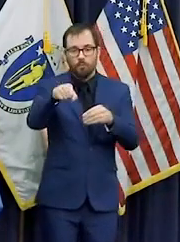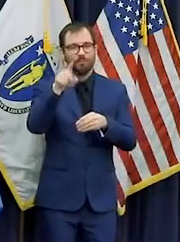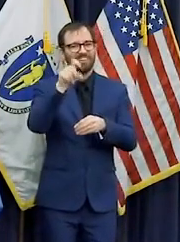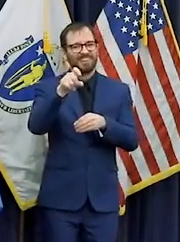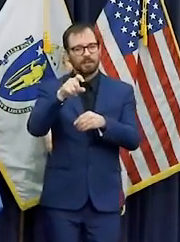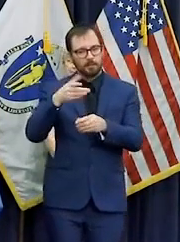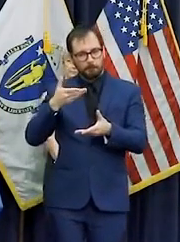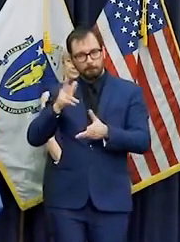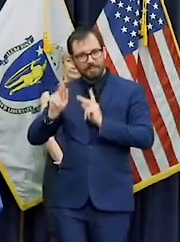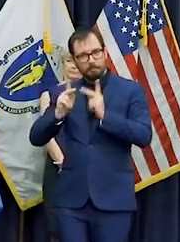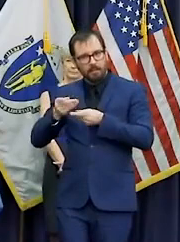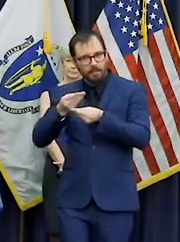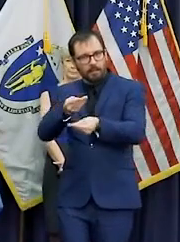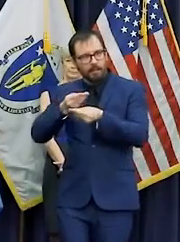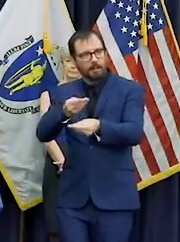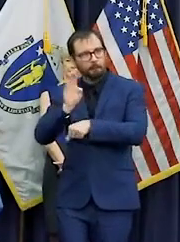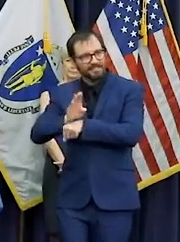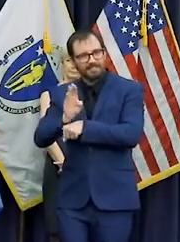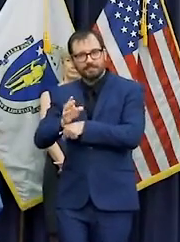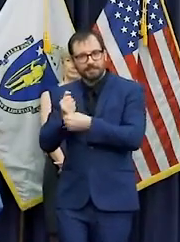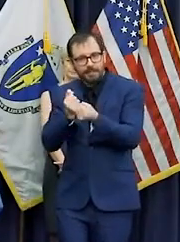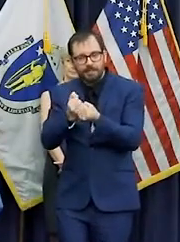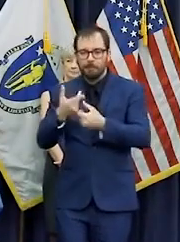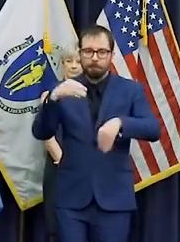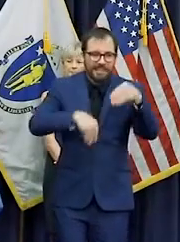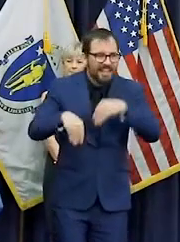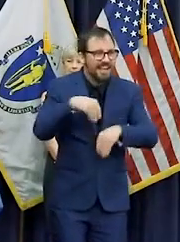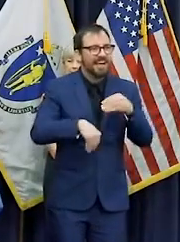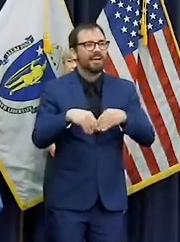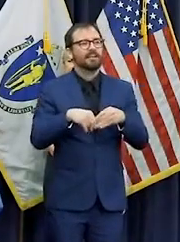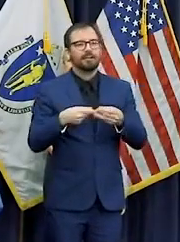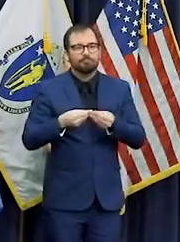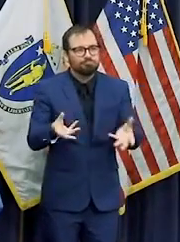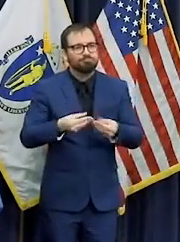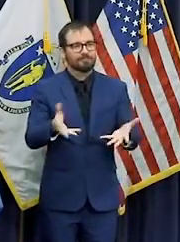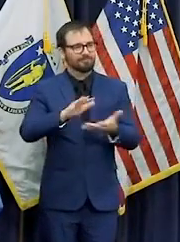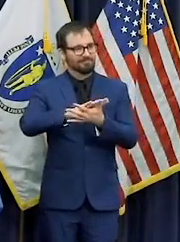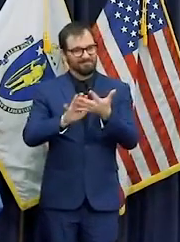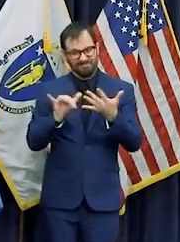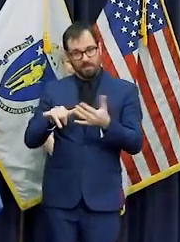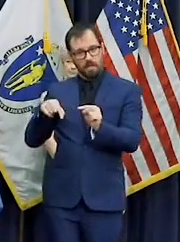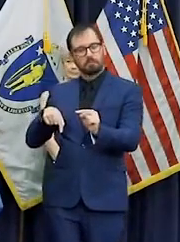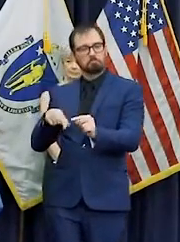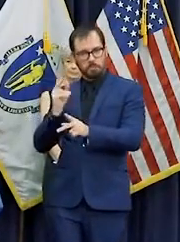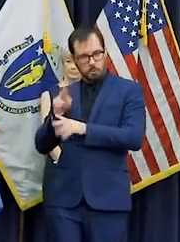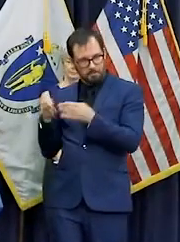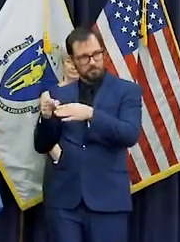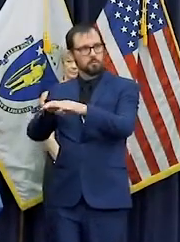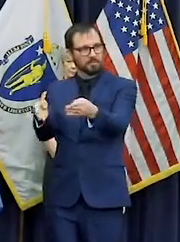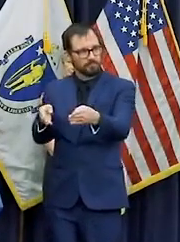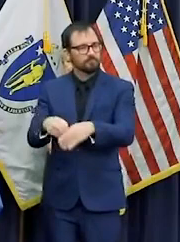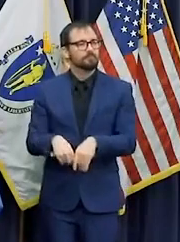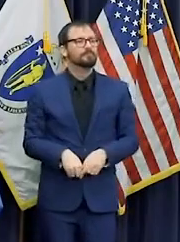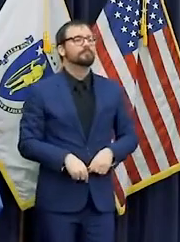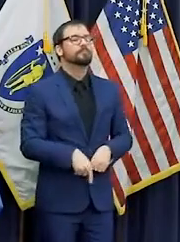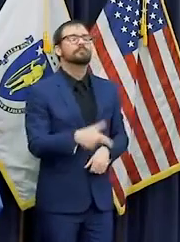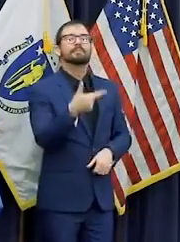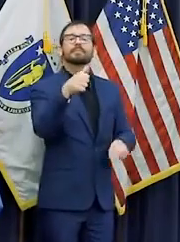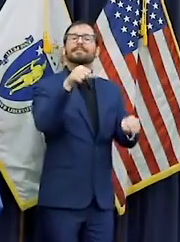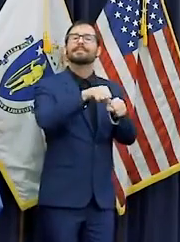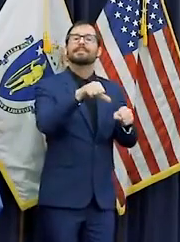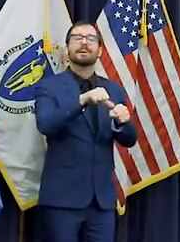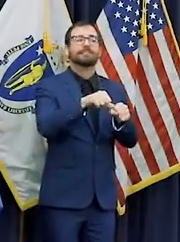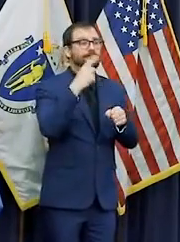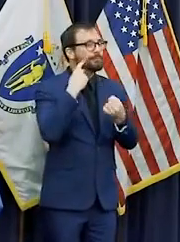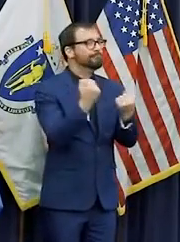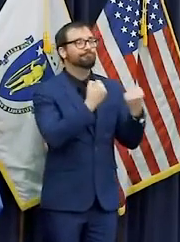farms, packaging plants, and wholesalers, will remain open. Gas stations will remain open.